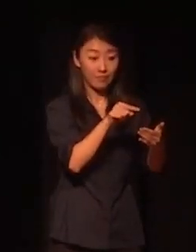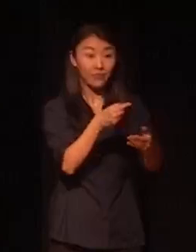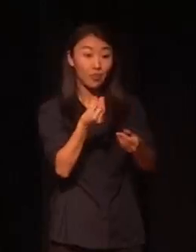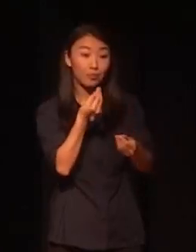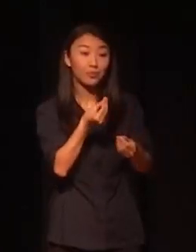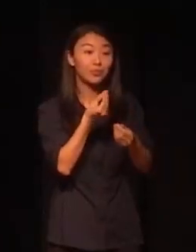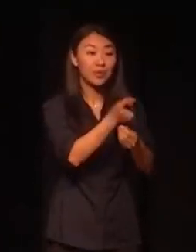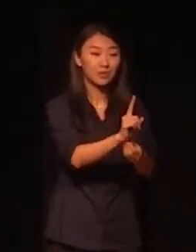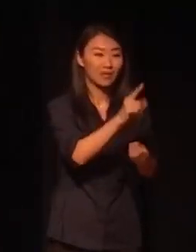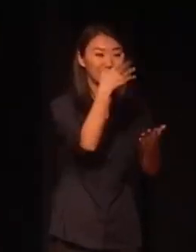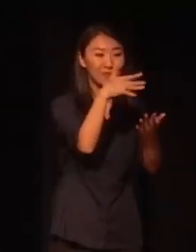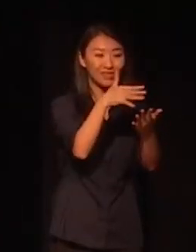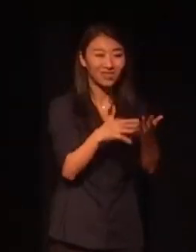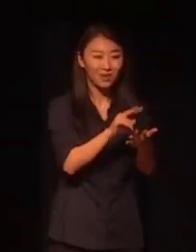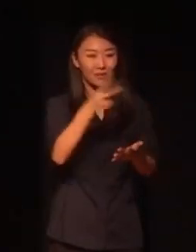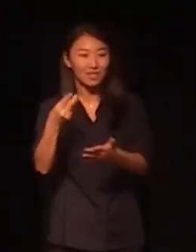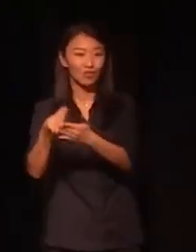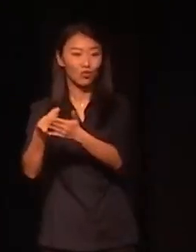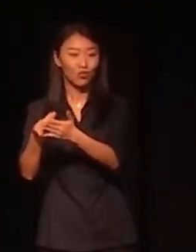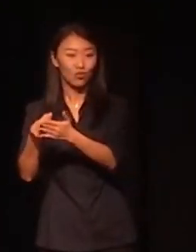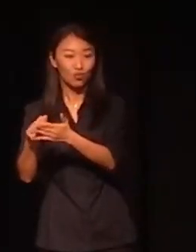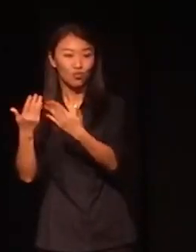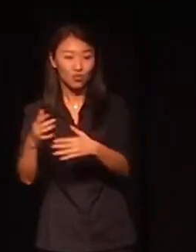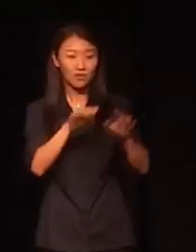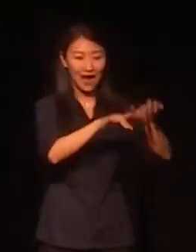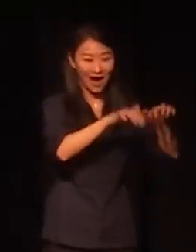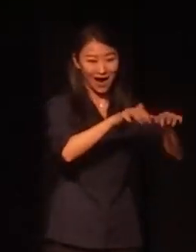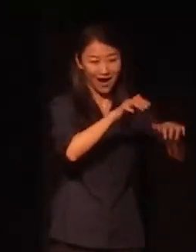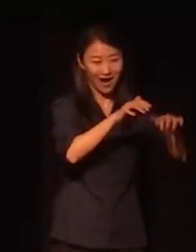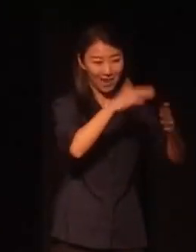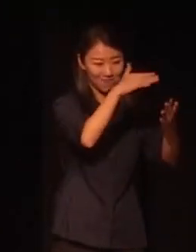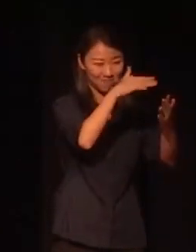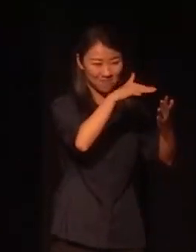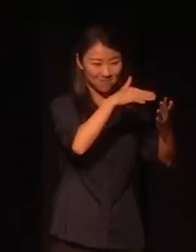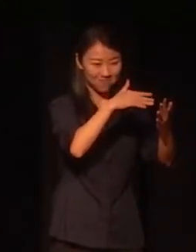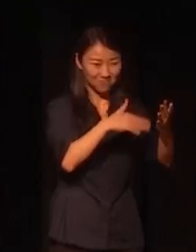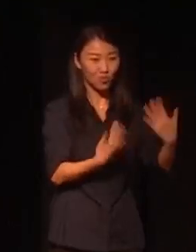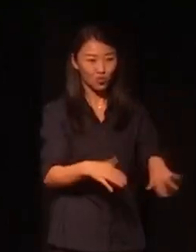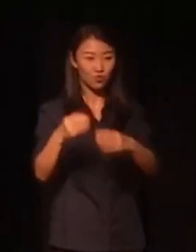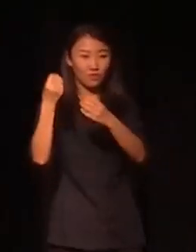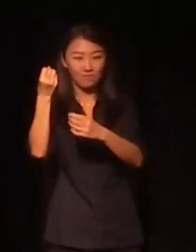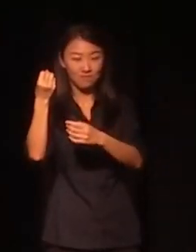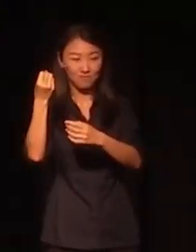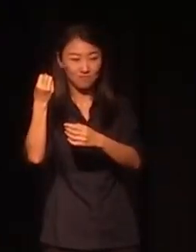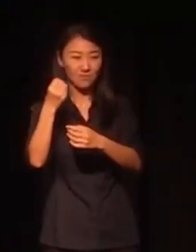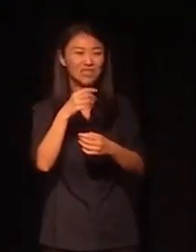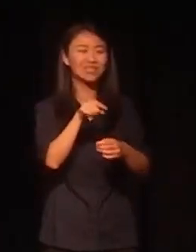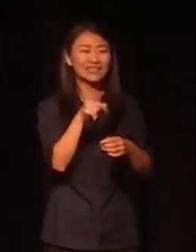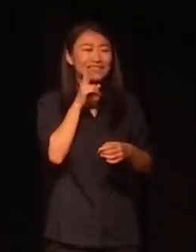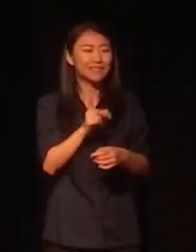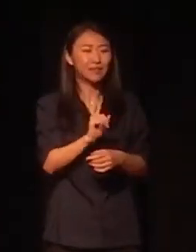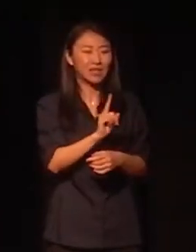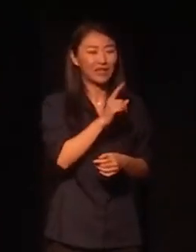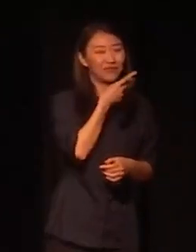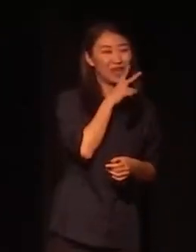translation. So you have the text in box, the text out box. So this is actually something similar to